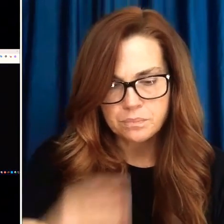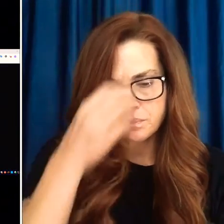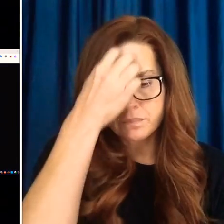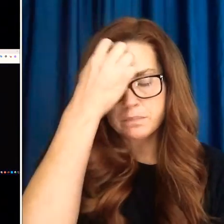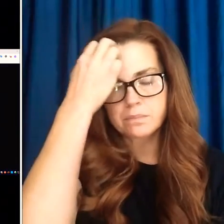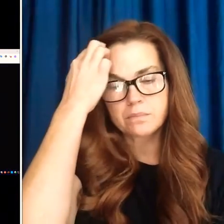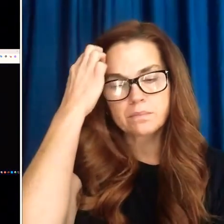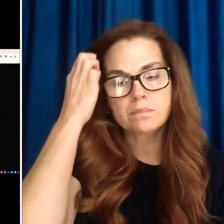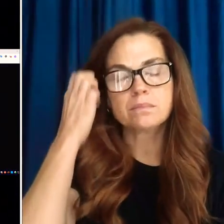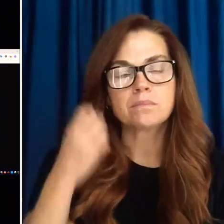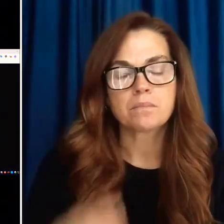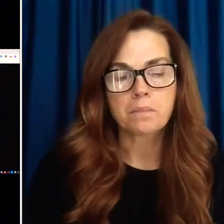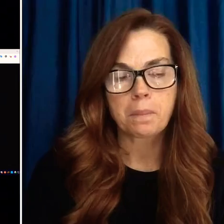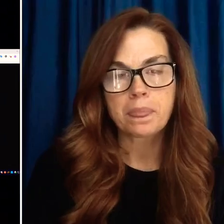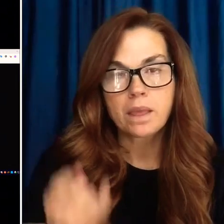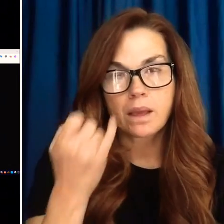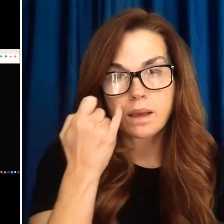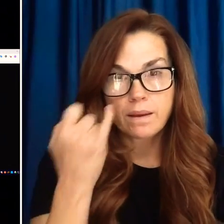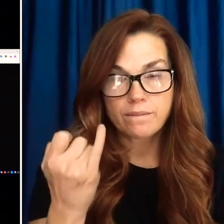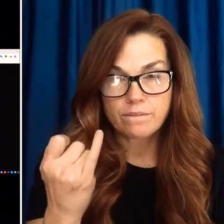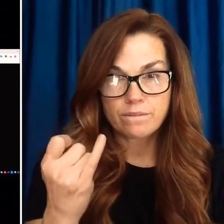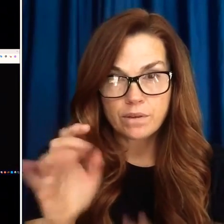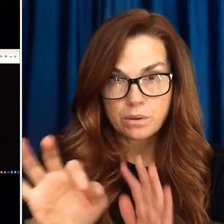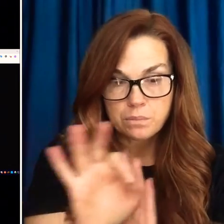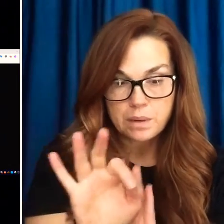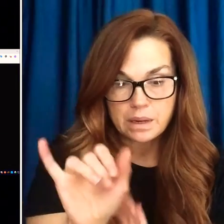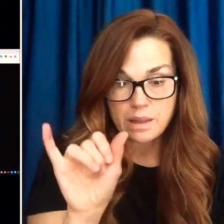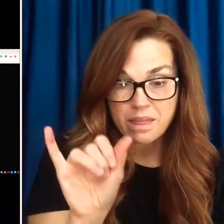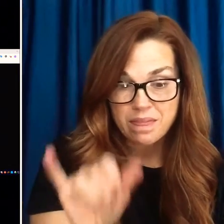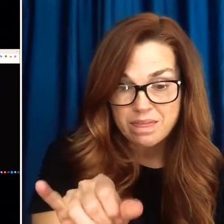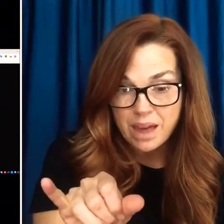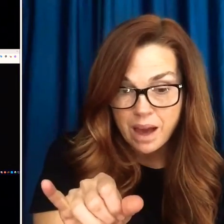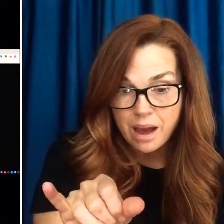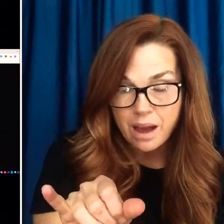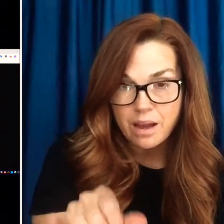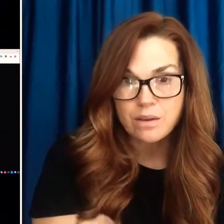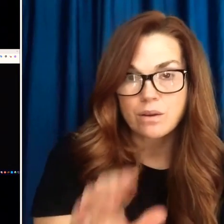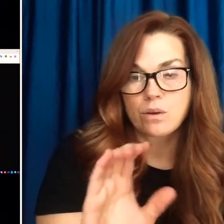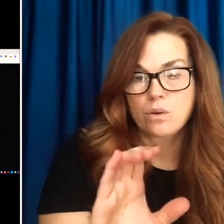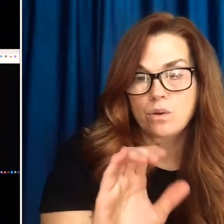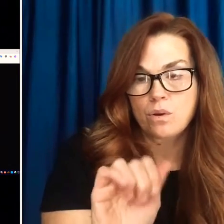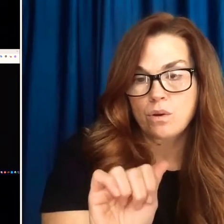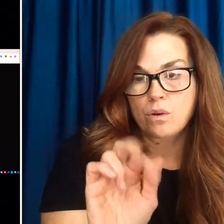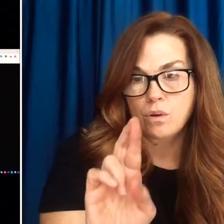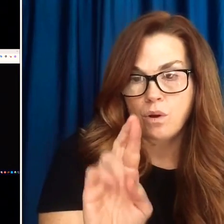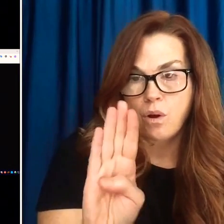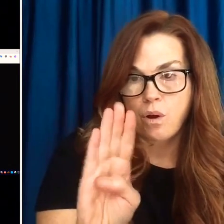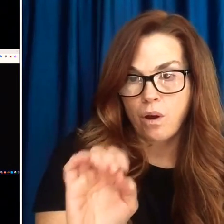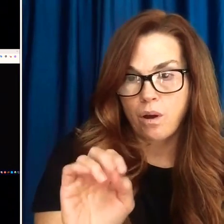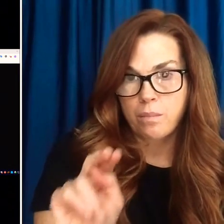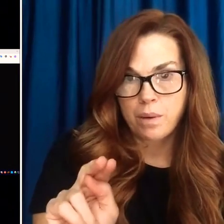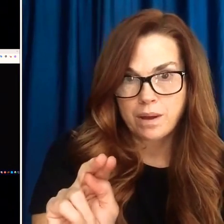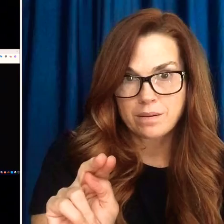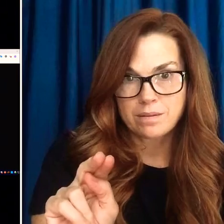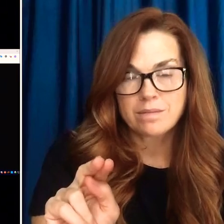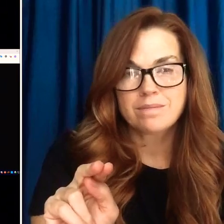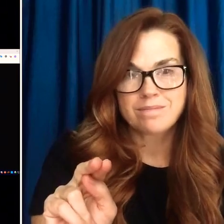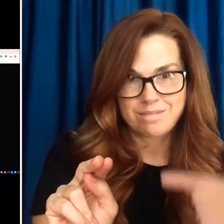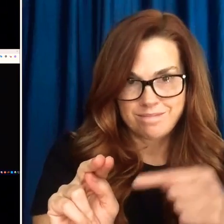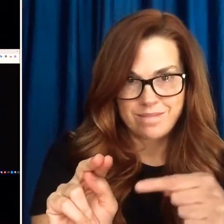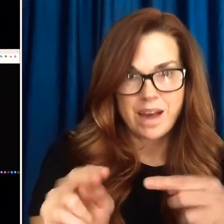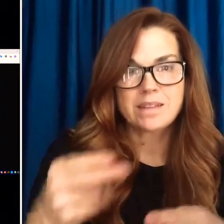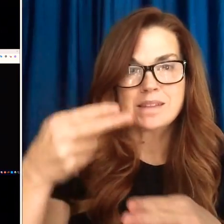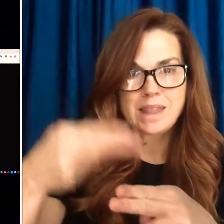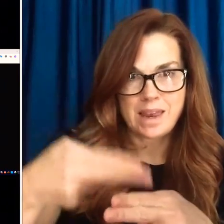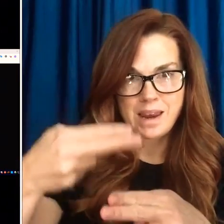Okay, if you picked this section of the periodic tile, then you